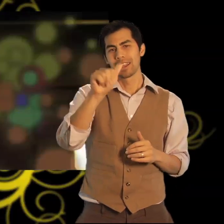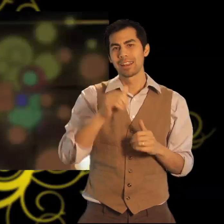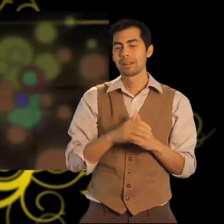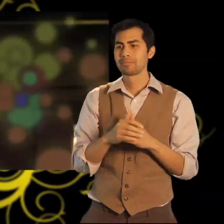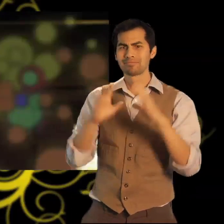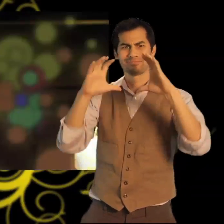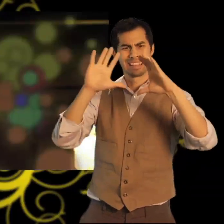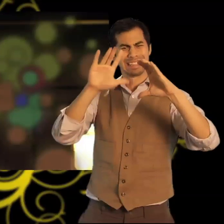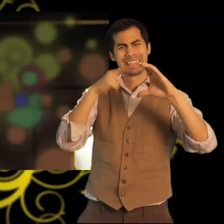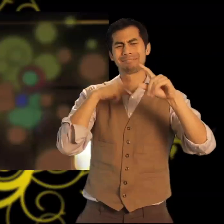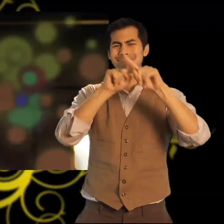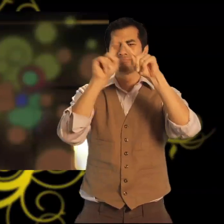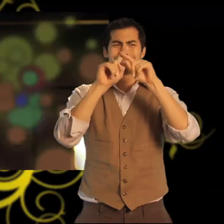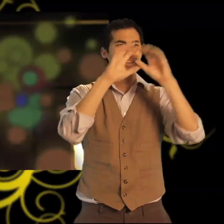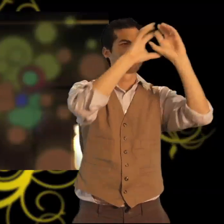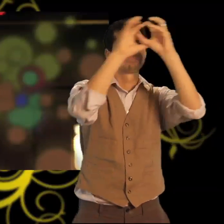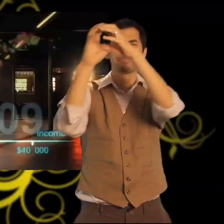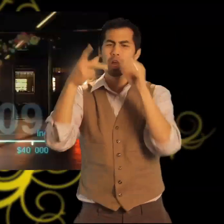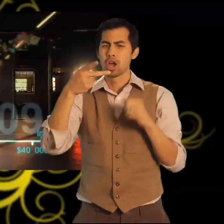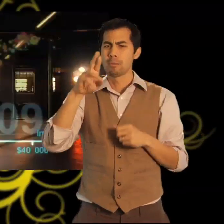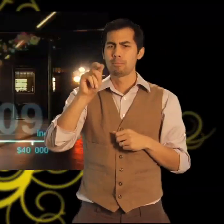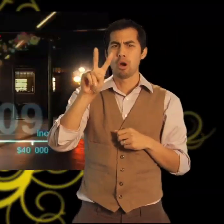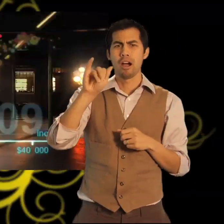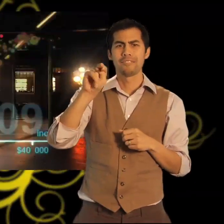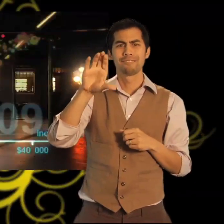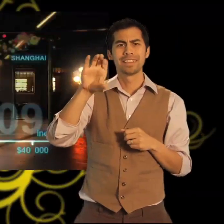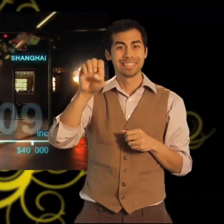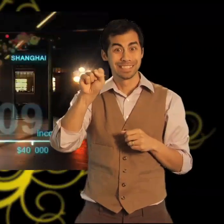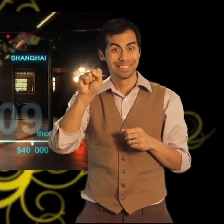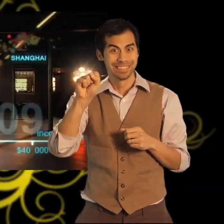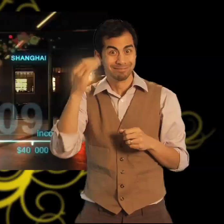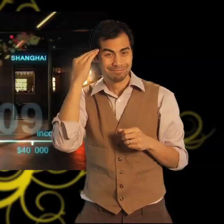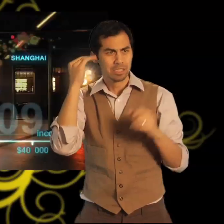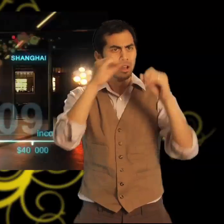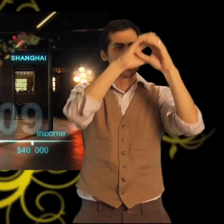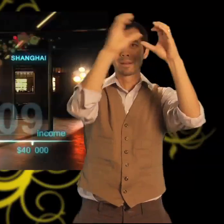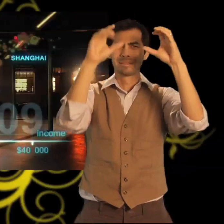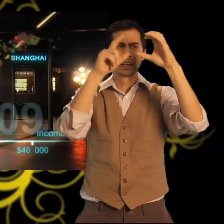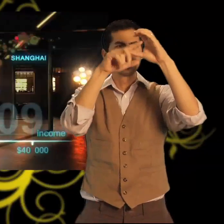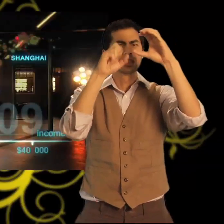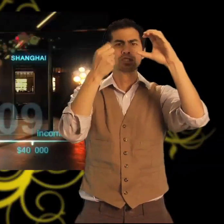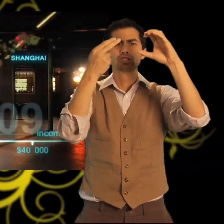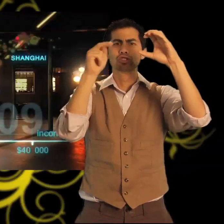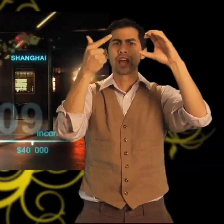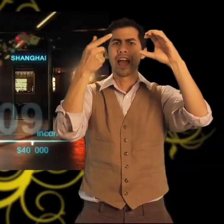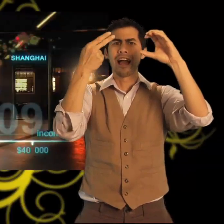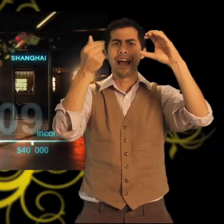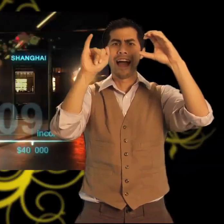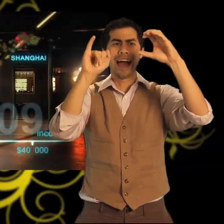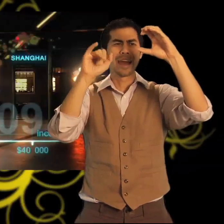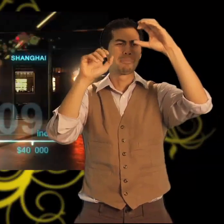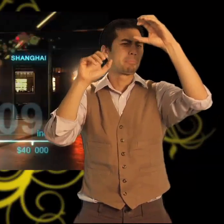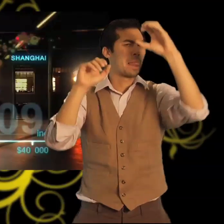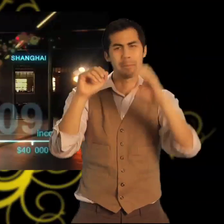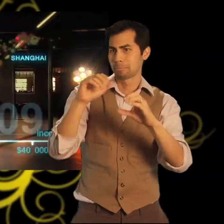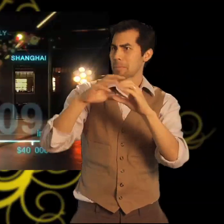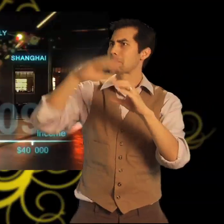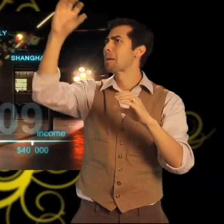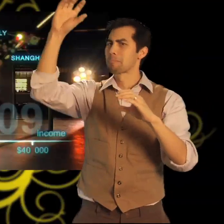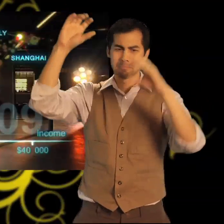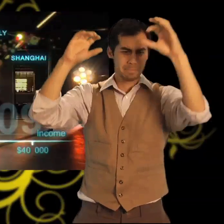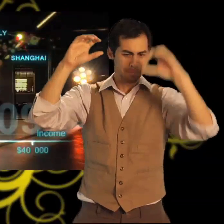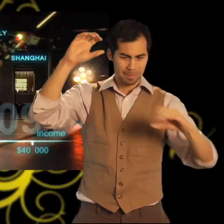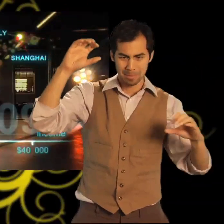China, I can split it into provinces. There goes Shanghai. It has the same wealth and health as